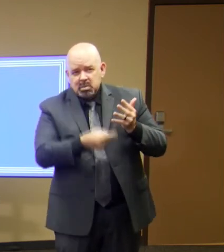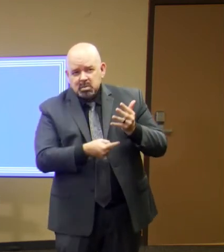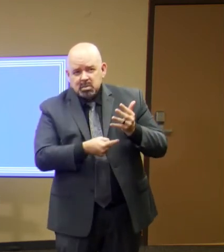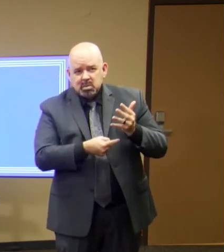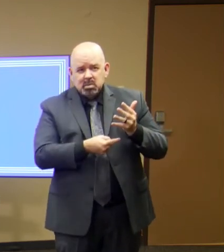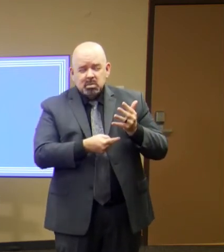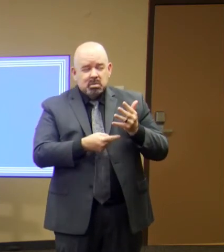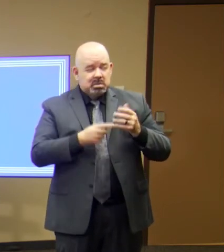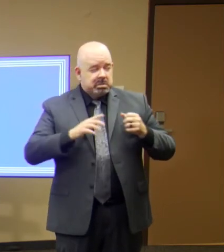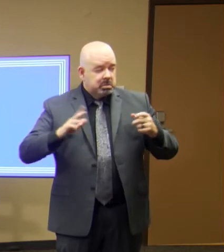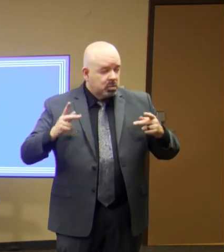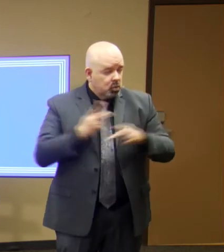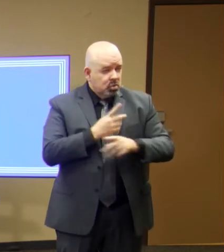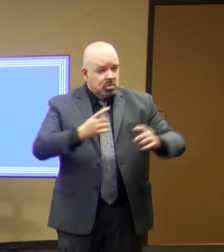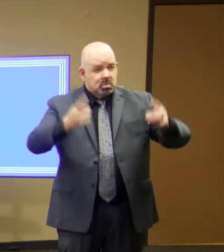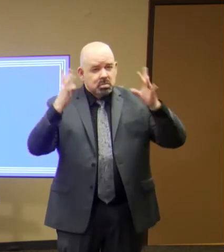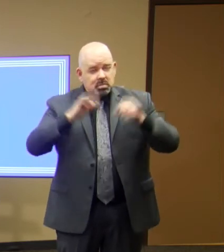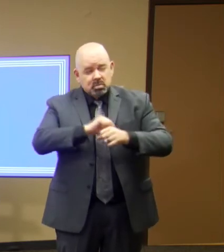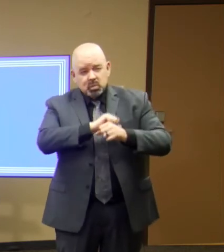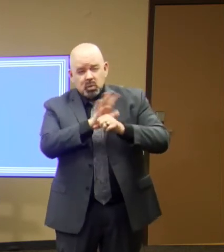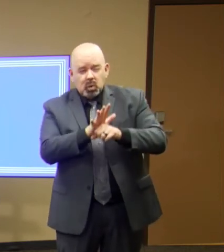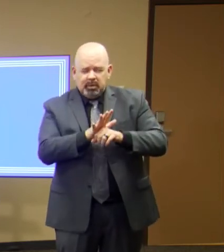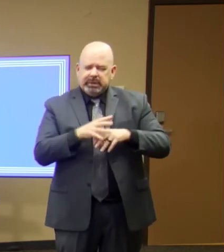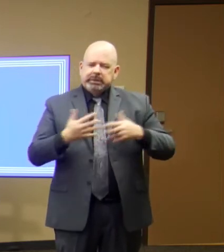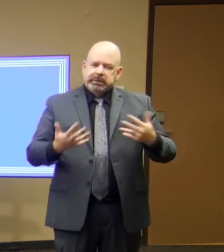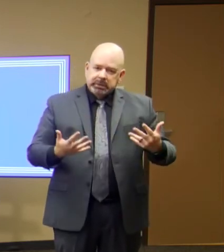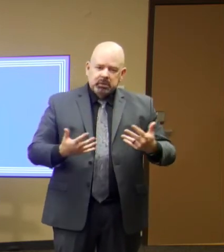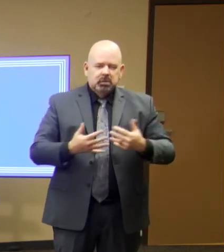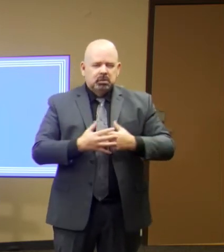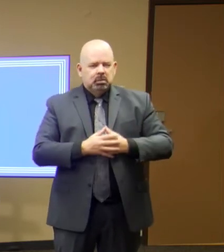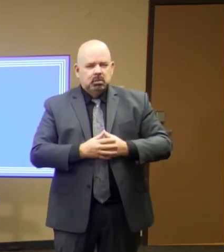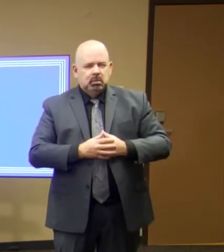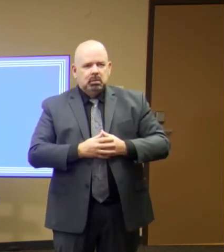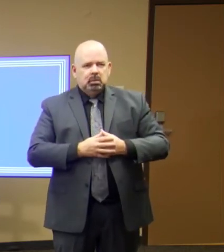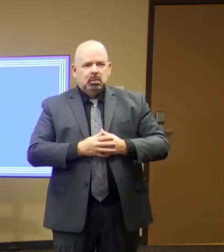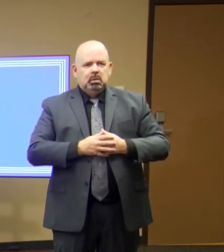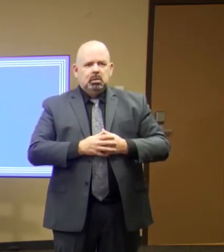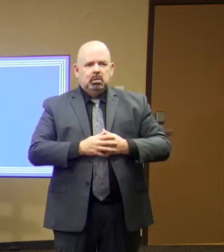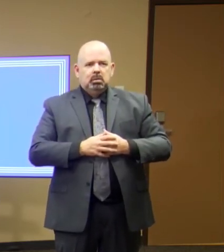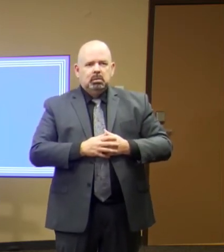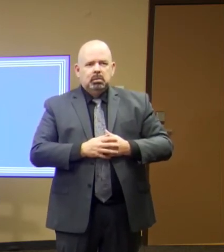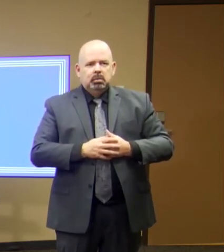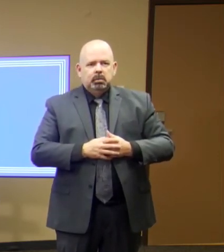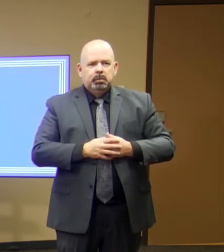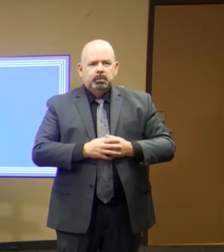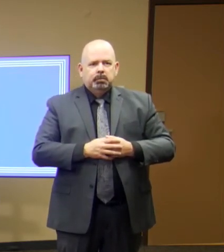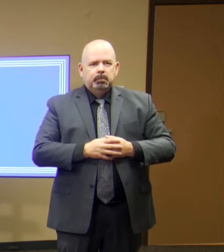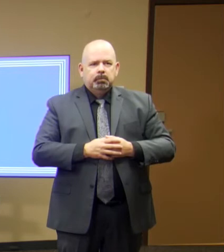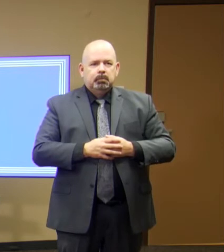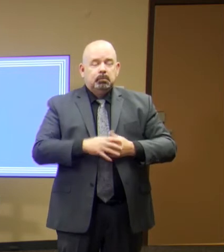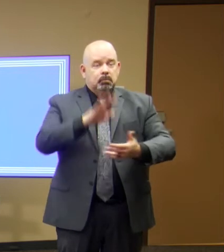happen now. They're asking that the school districts be given latitude